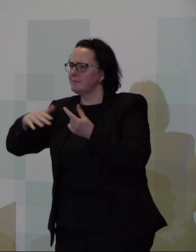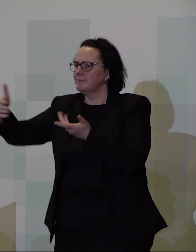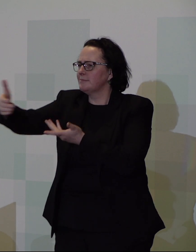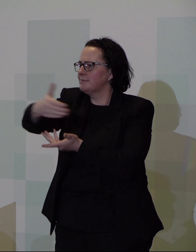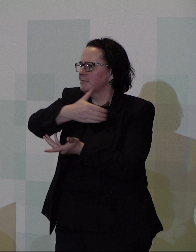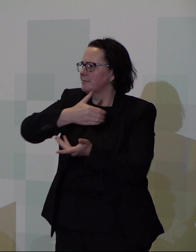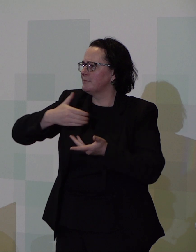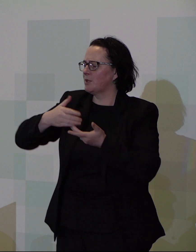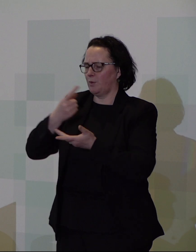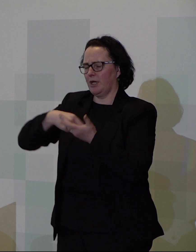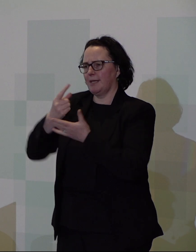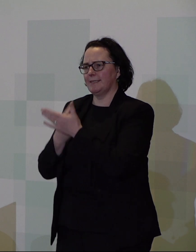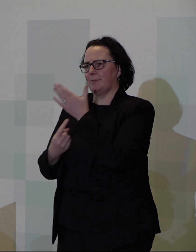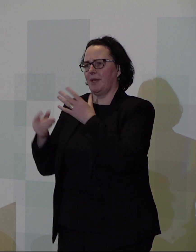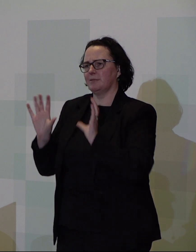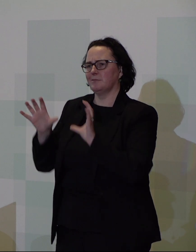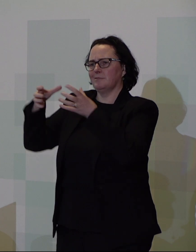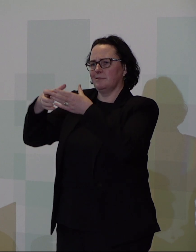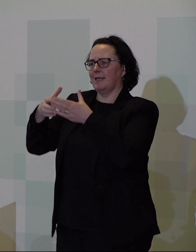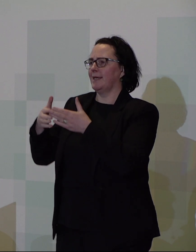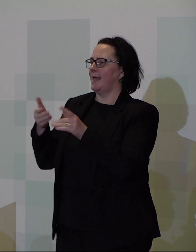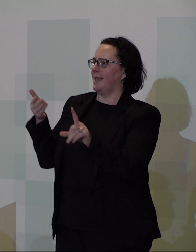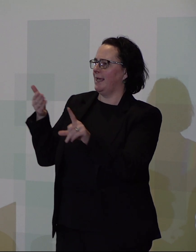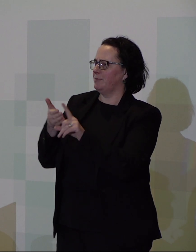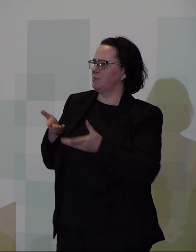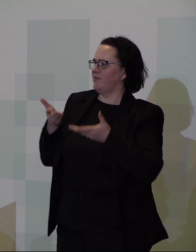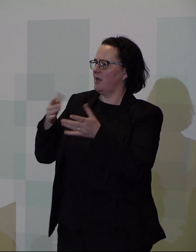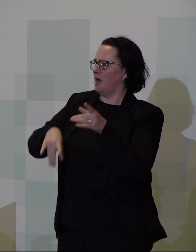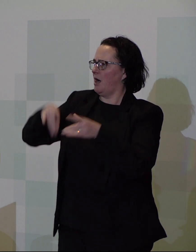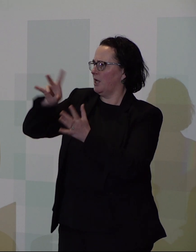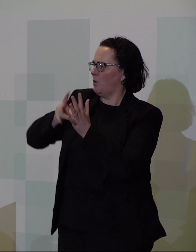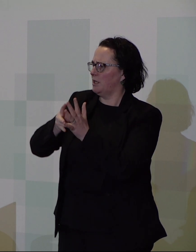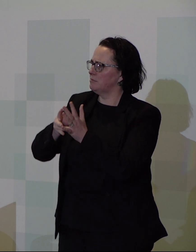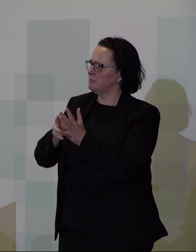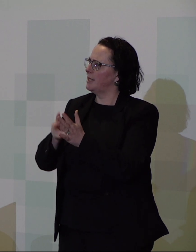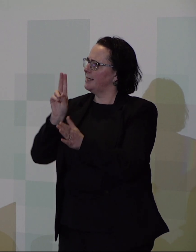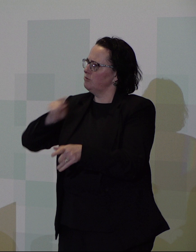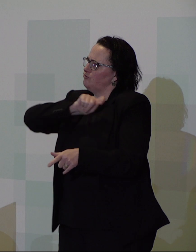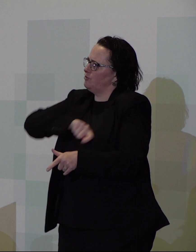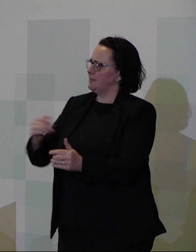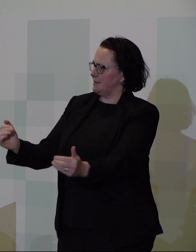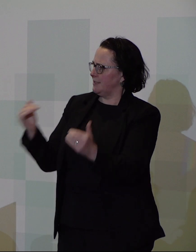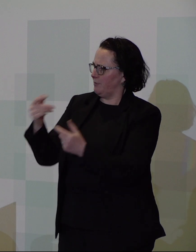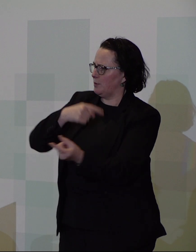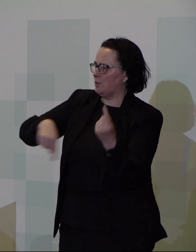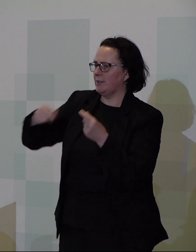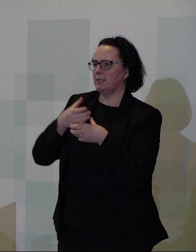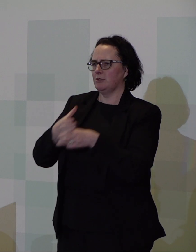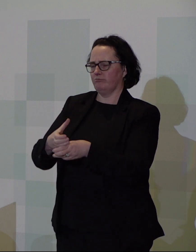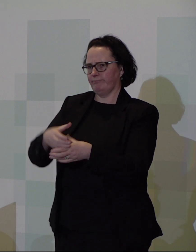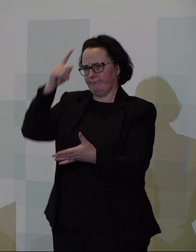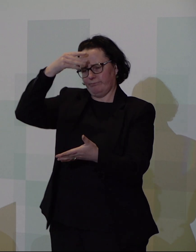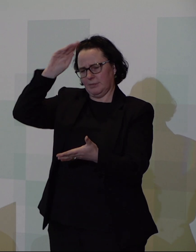our job is to provide the country with high quality and trustworthy information so that we, as a country, can make